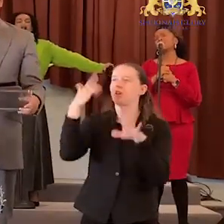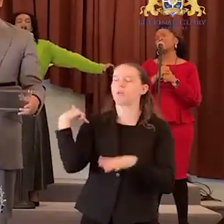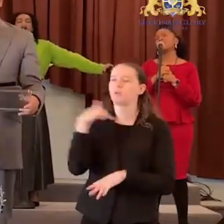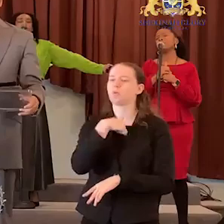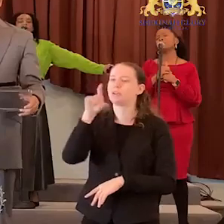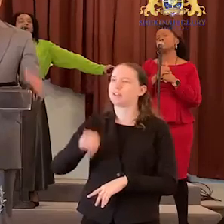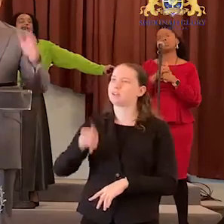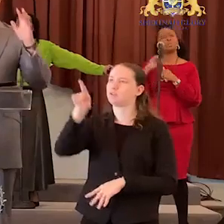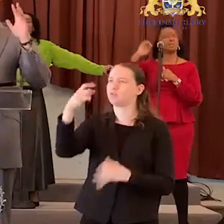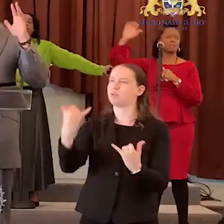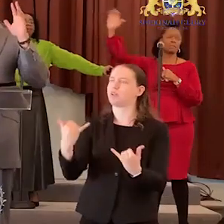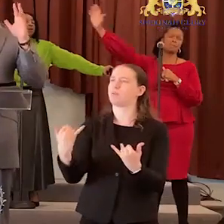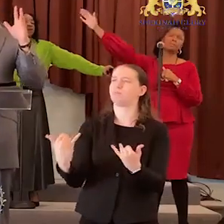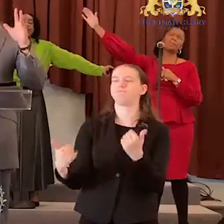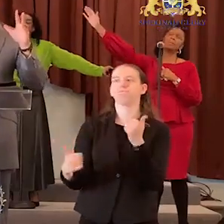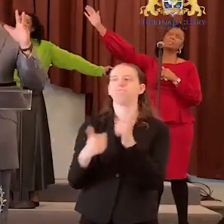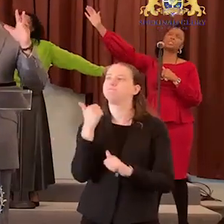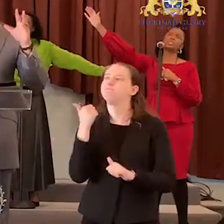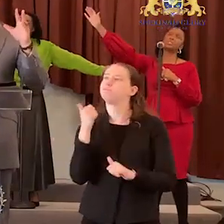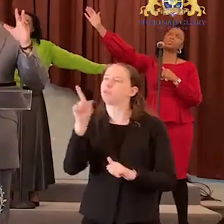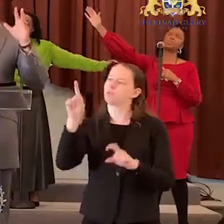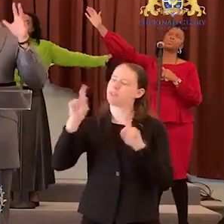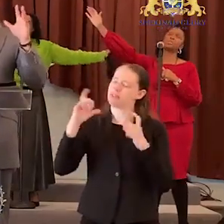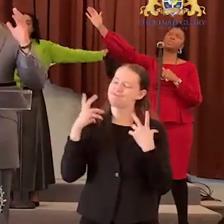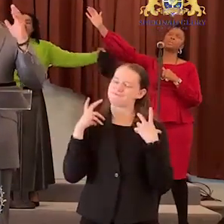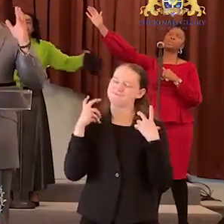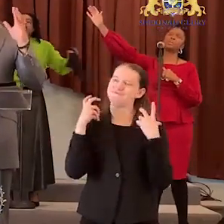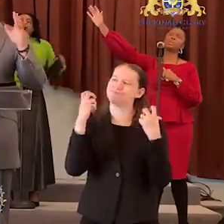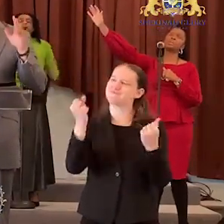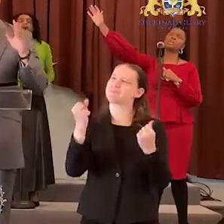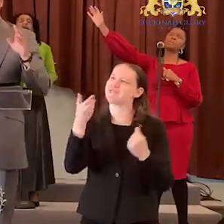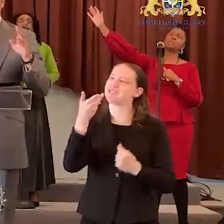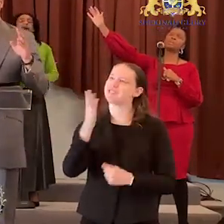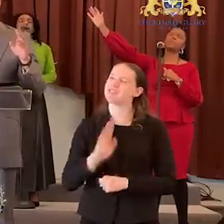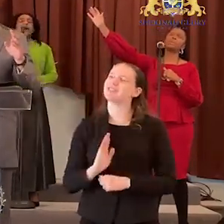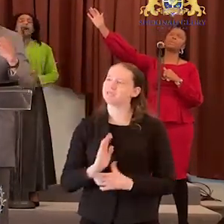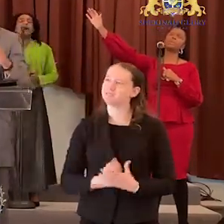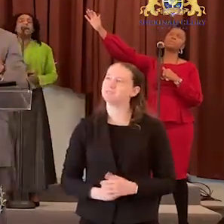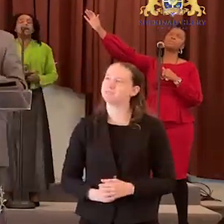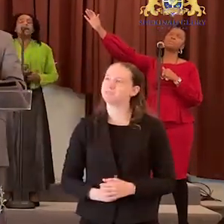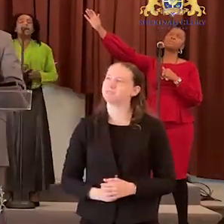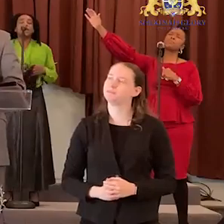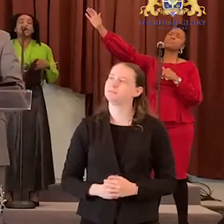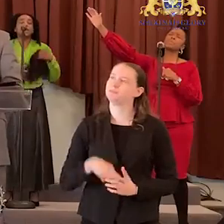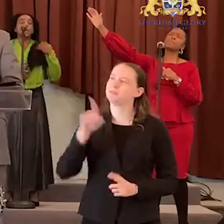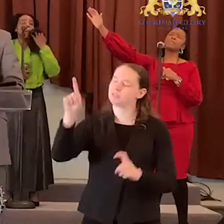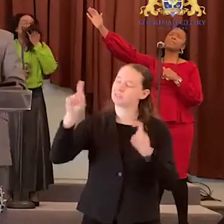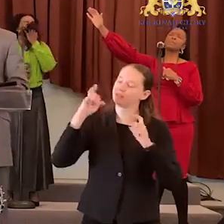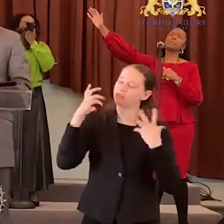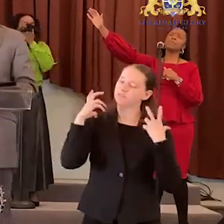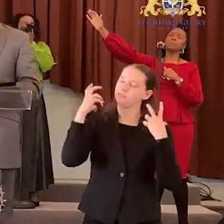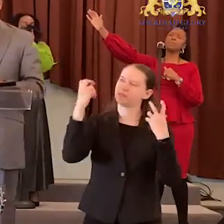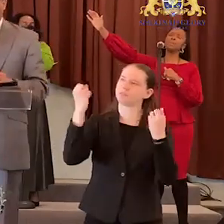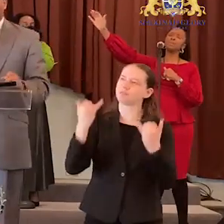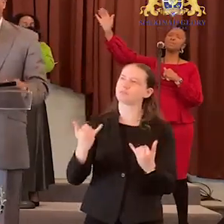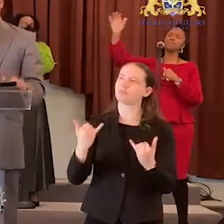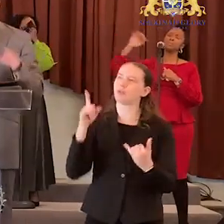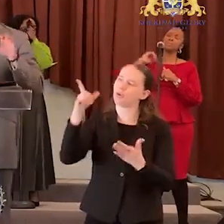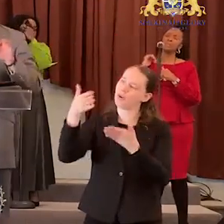ever. Strengthen us now. Send strength, God. Strengthen us out of Zion. Help us out of